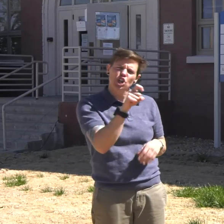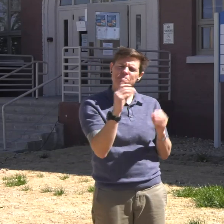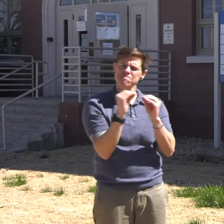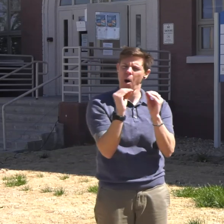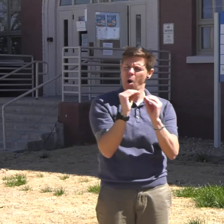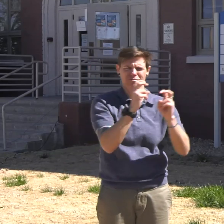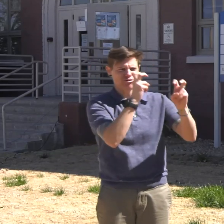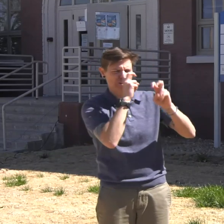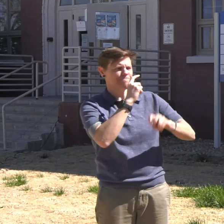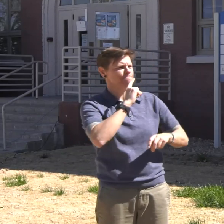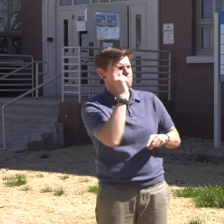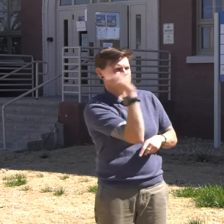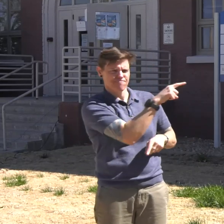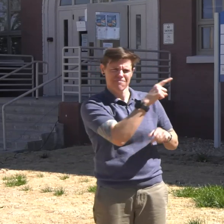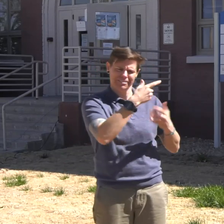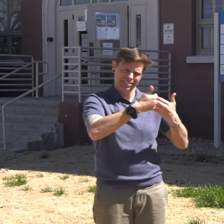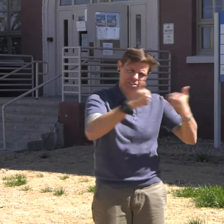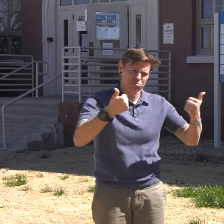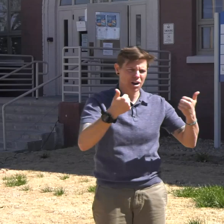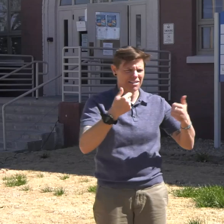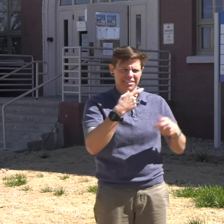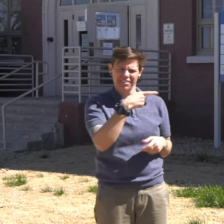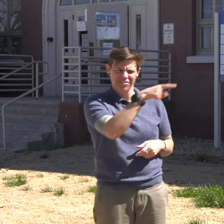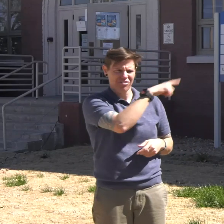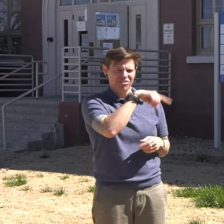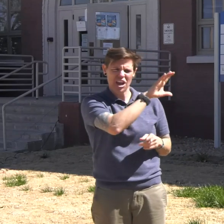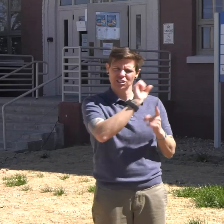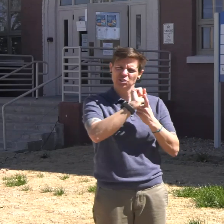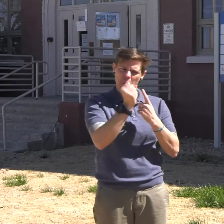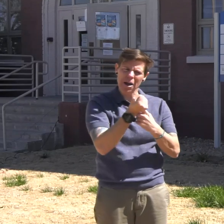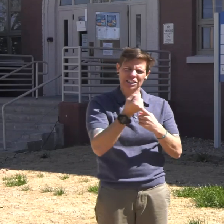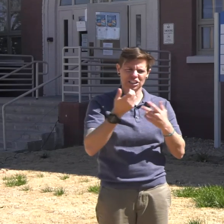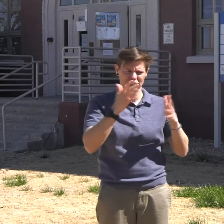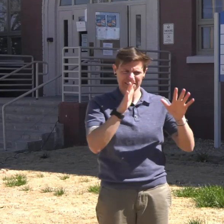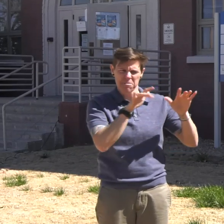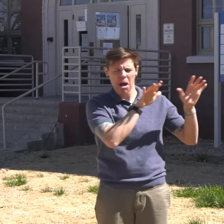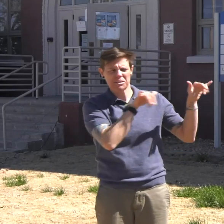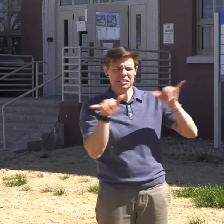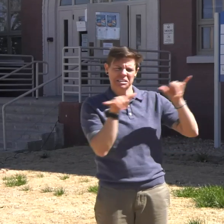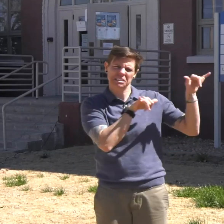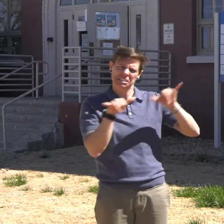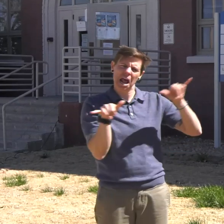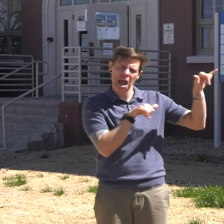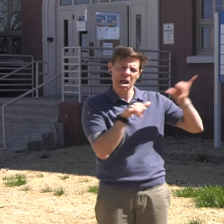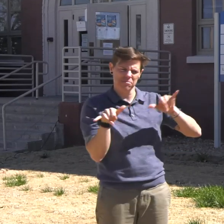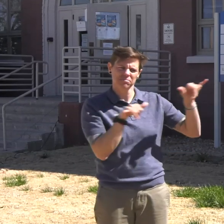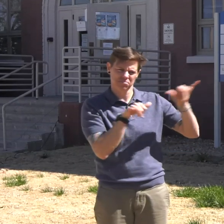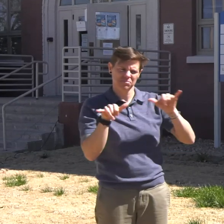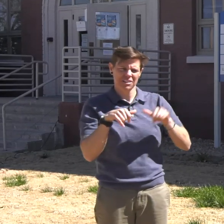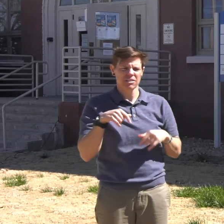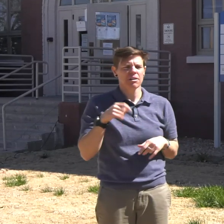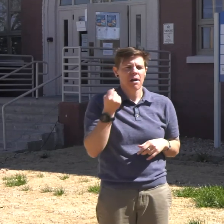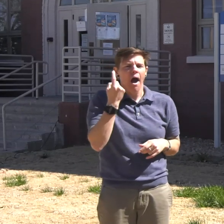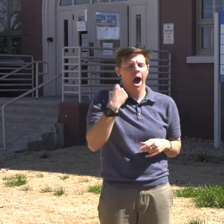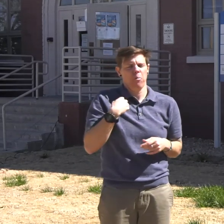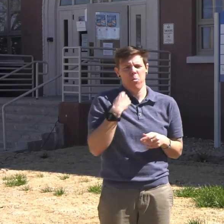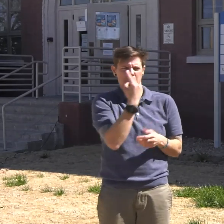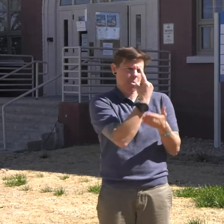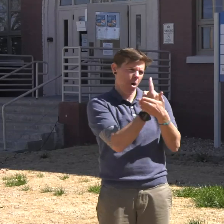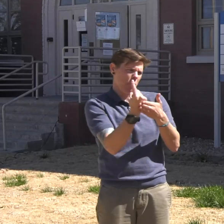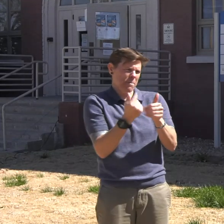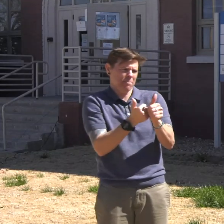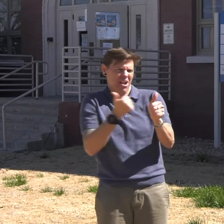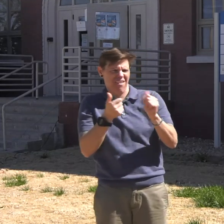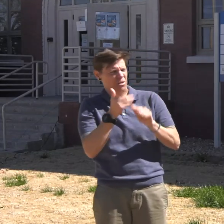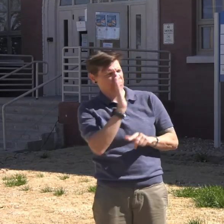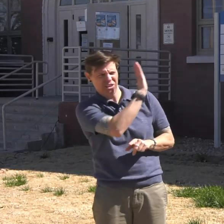presumably actually in a very analogous situation to the city of Albuquerque. It's just we might be a week sort of behind them.